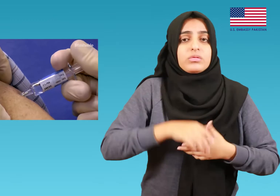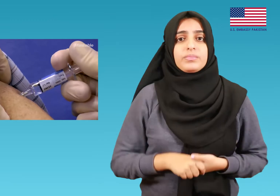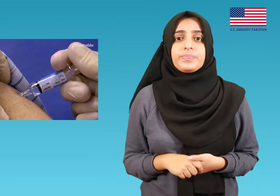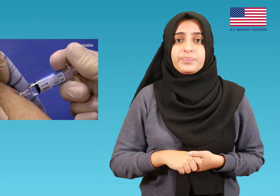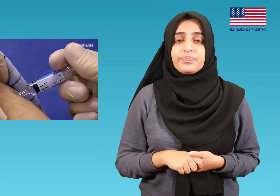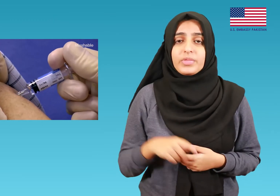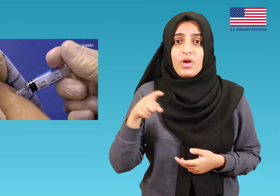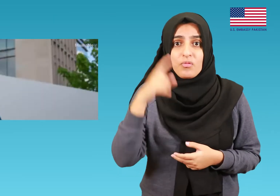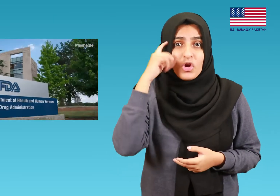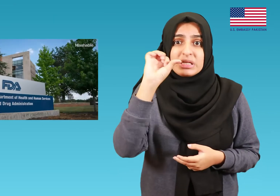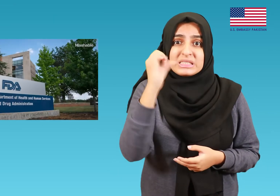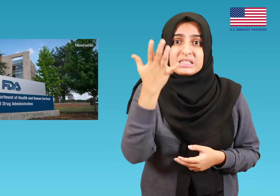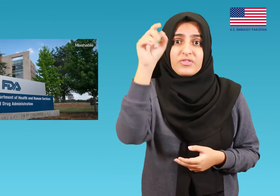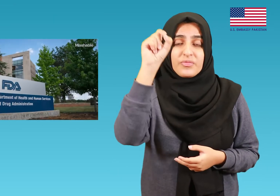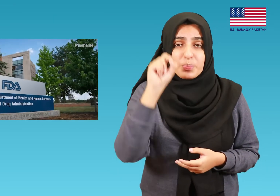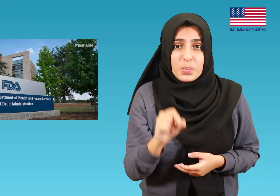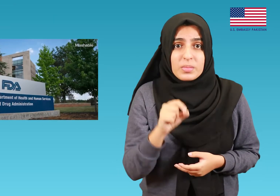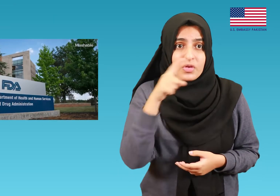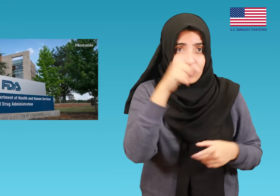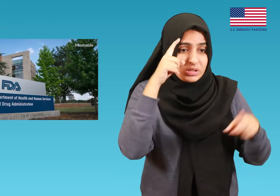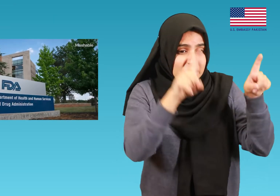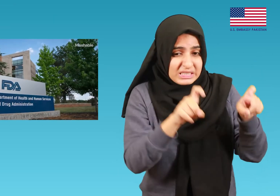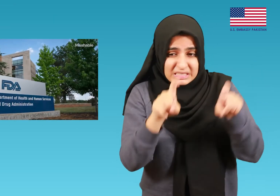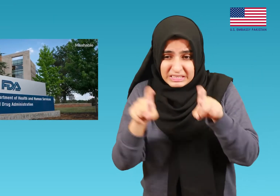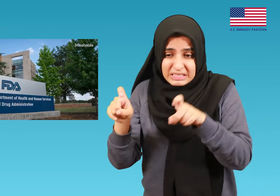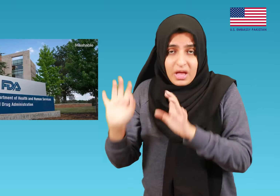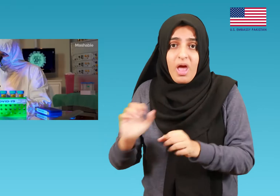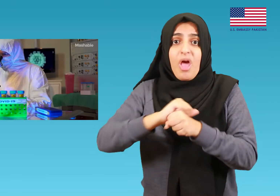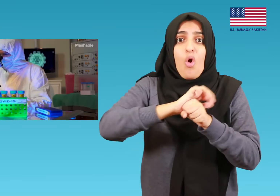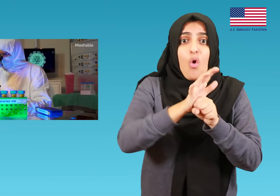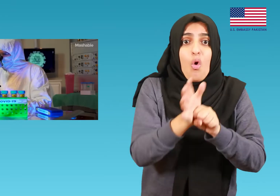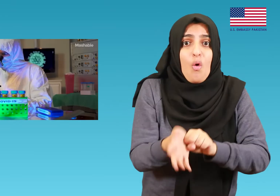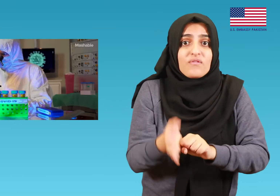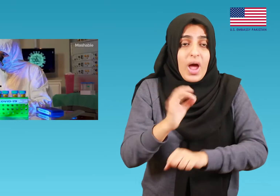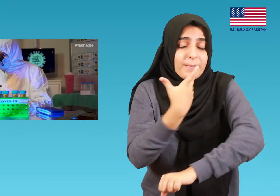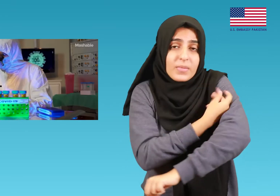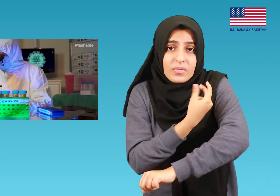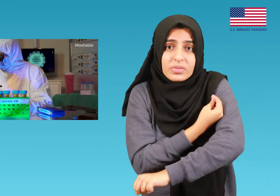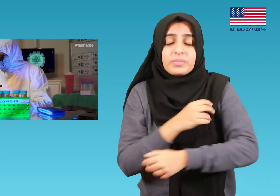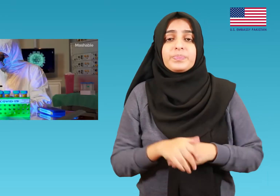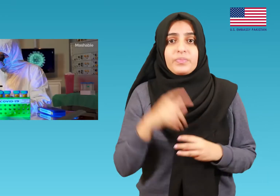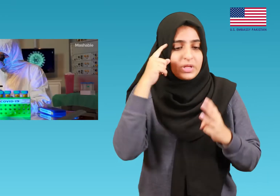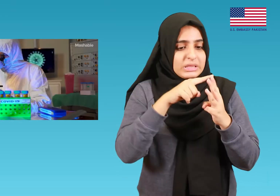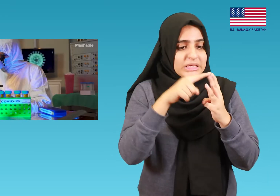There are at least 65 vaccines being tested against COVID-19 is in phase 3 development